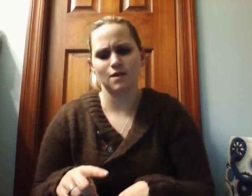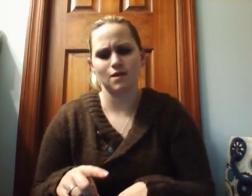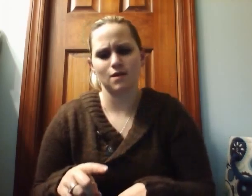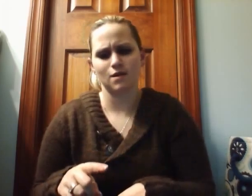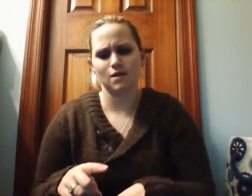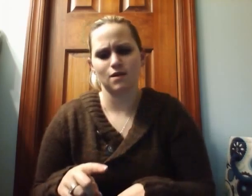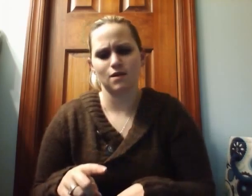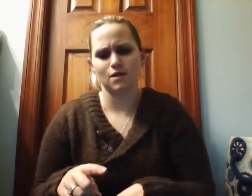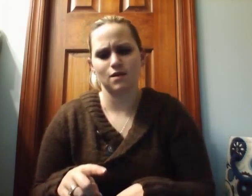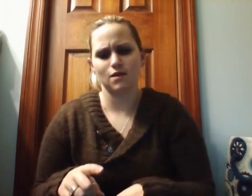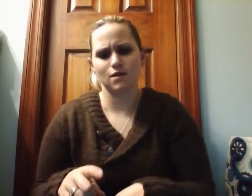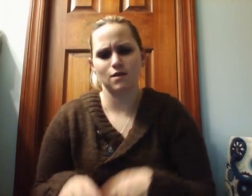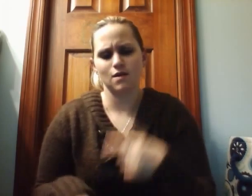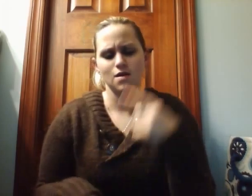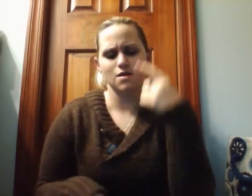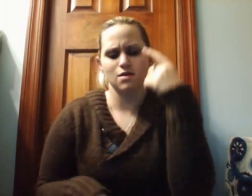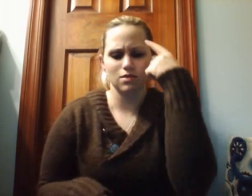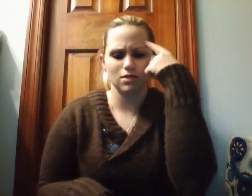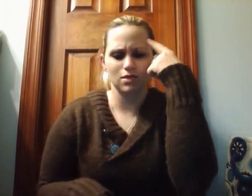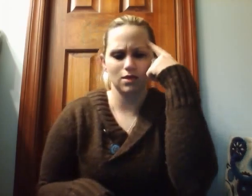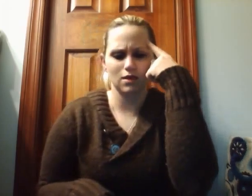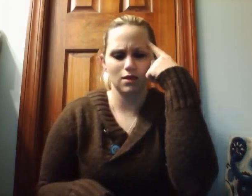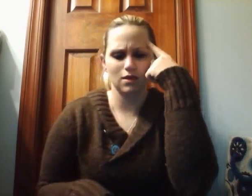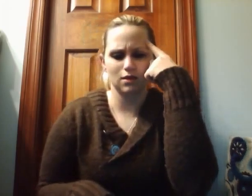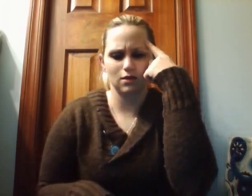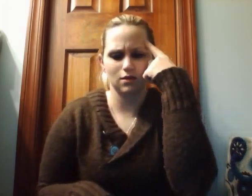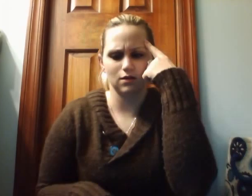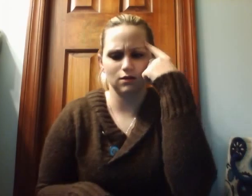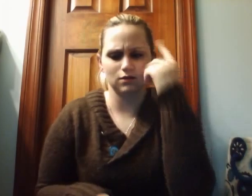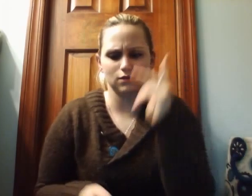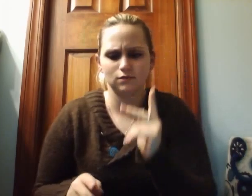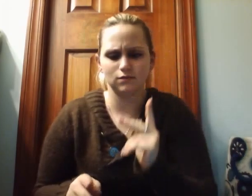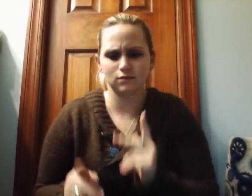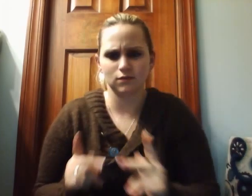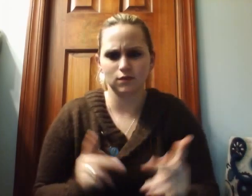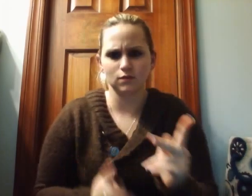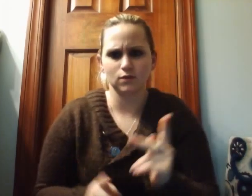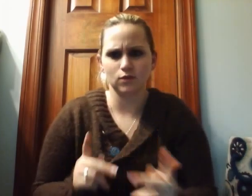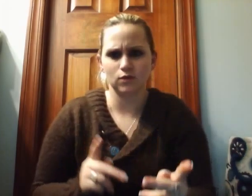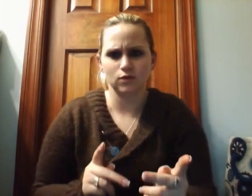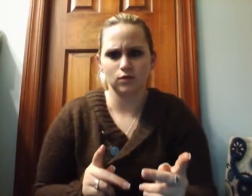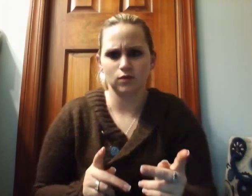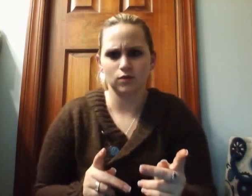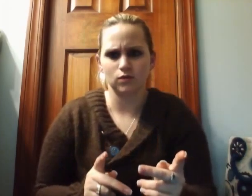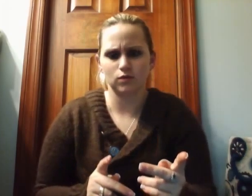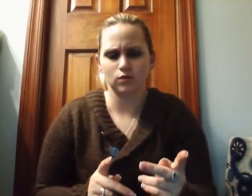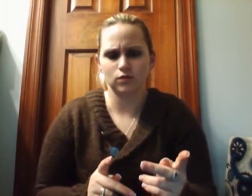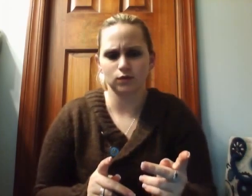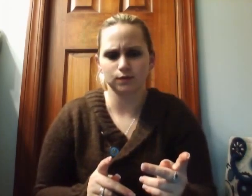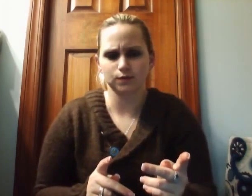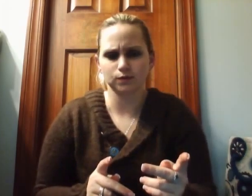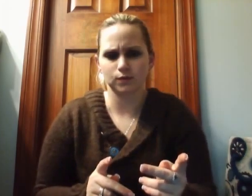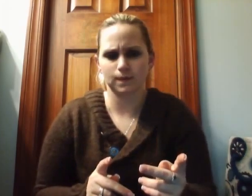or the trip needs to be tailored to this, to perceived inability of this person's